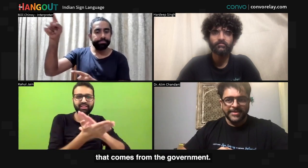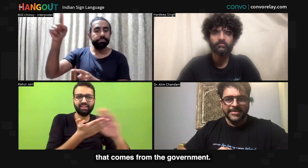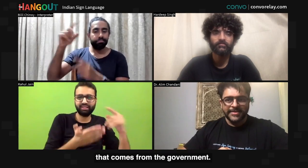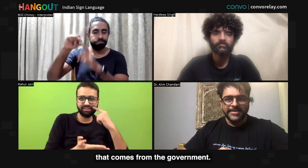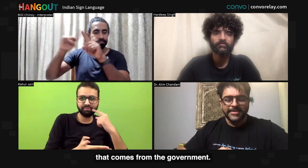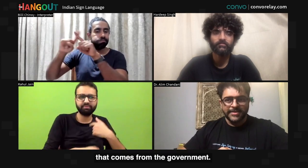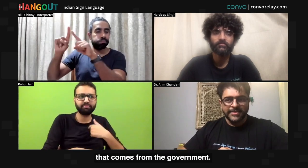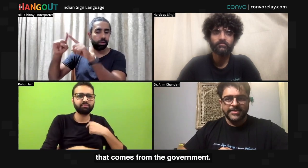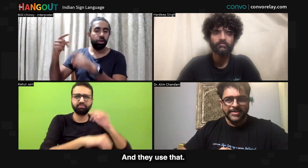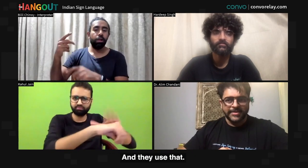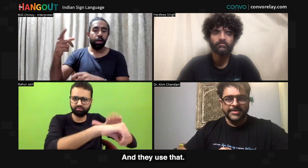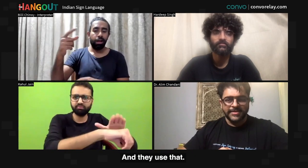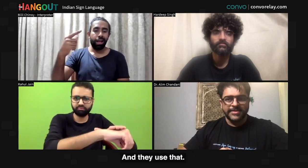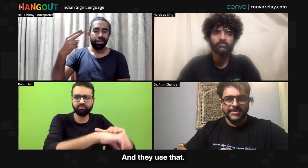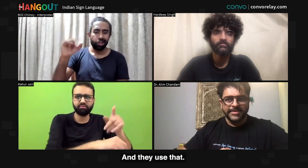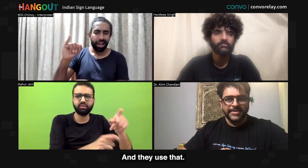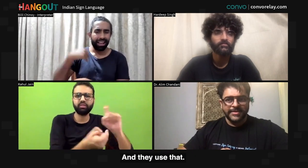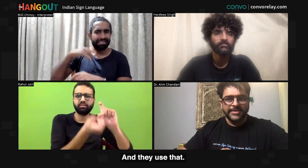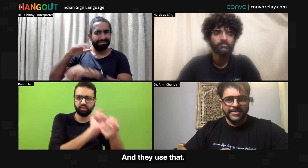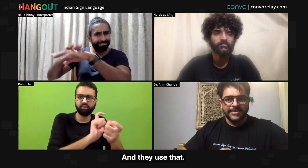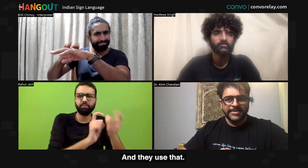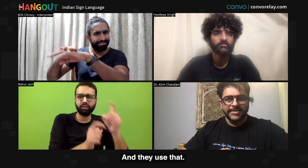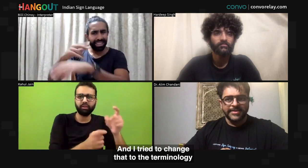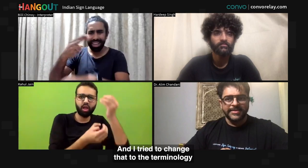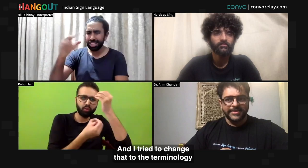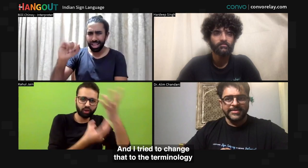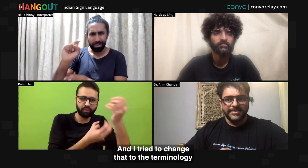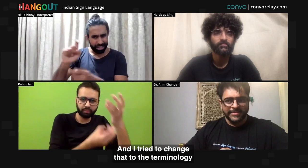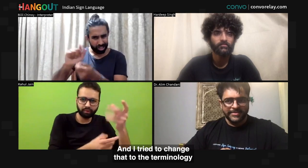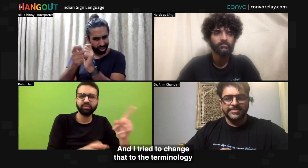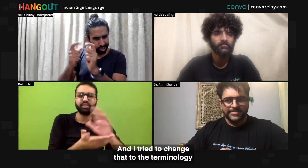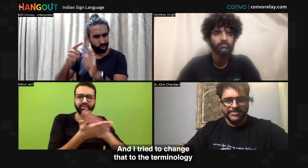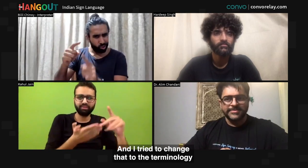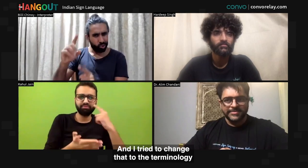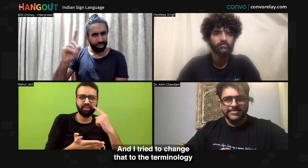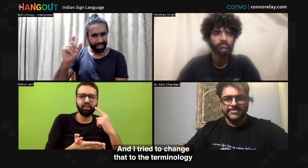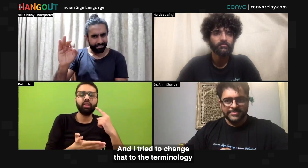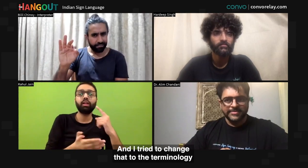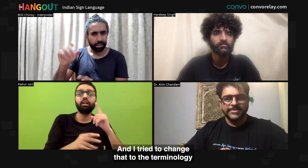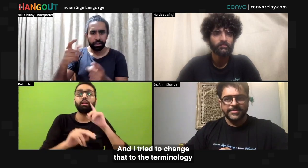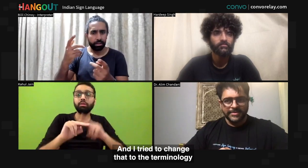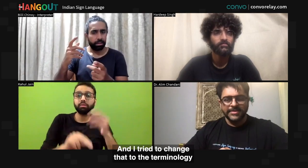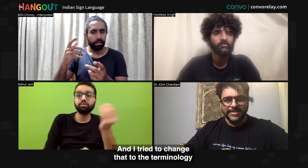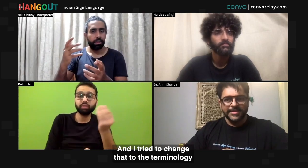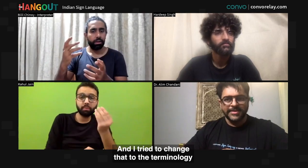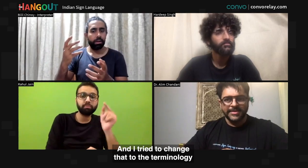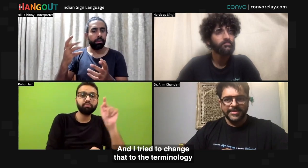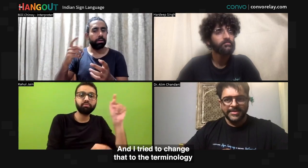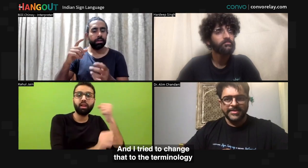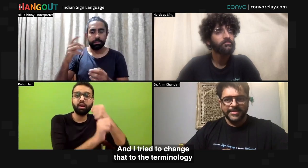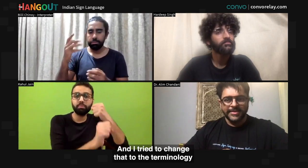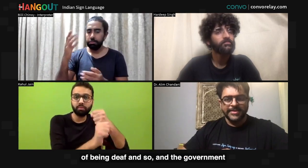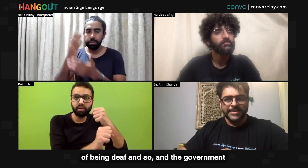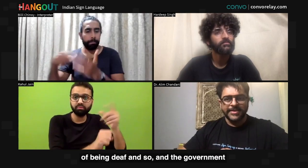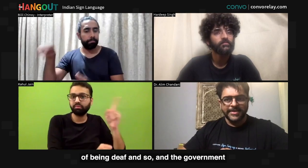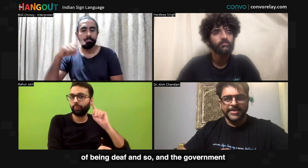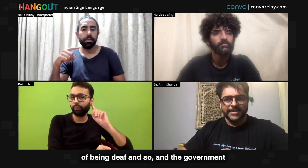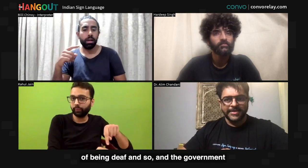that comes from the government and they, and they use that and I tried to change that, um, to, uh, the terminology of being deaf and,